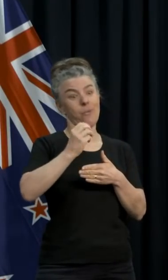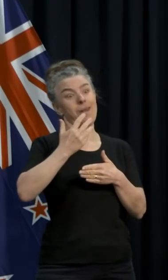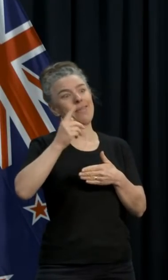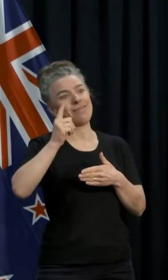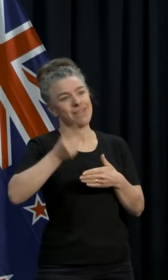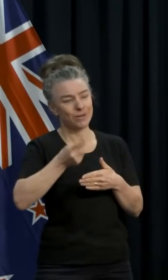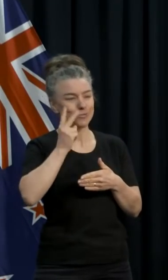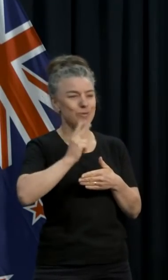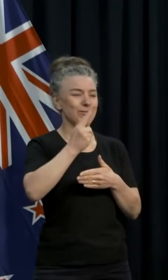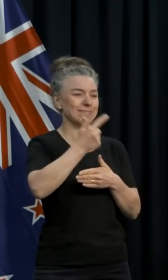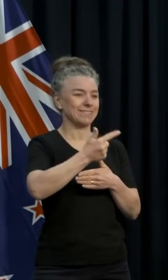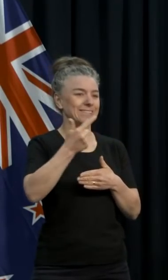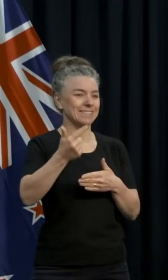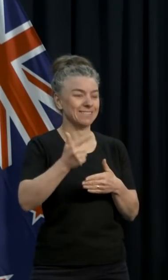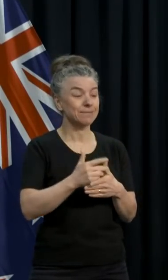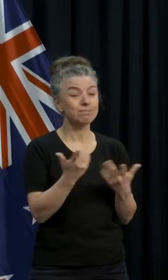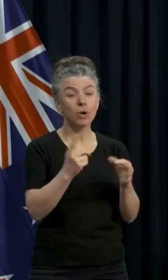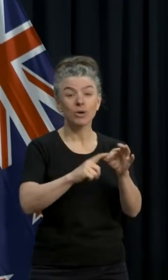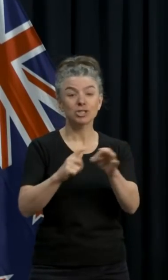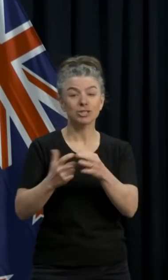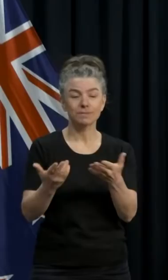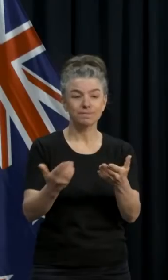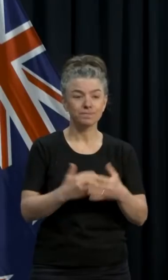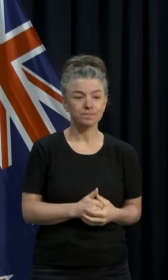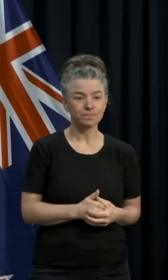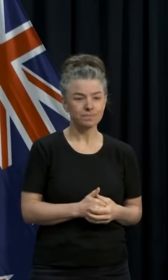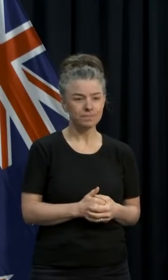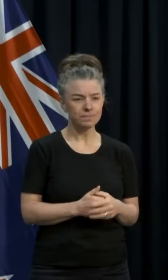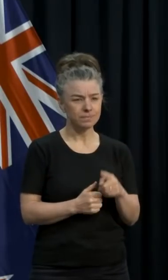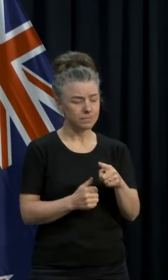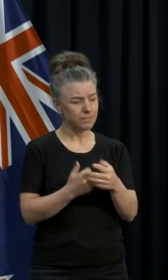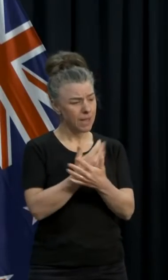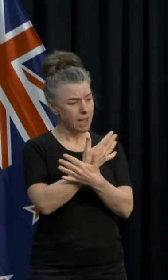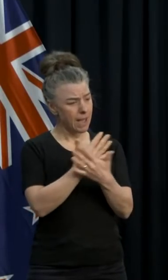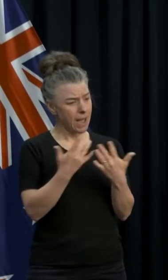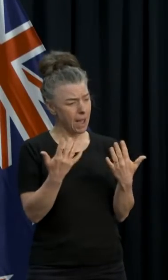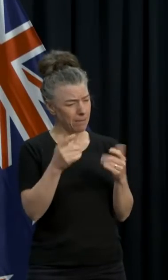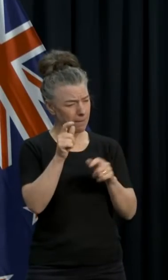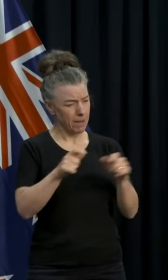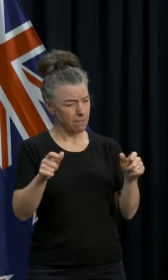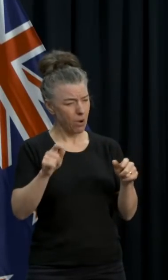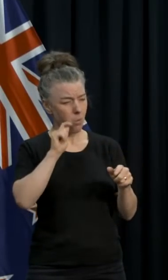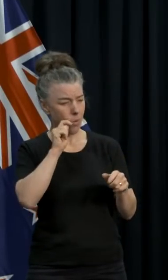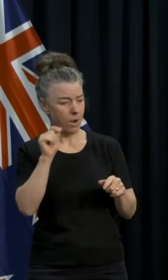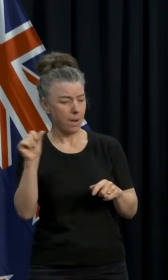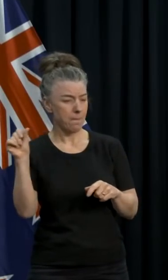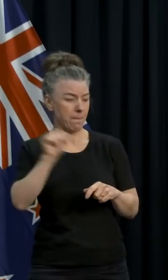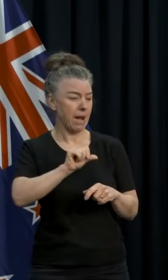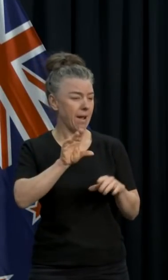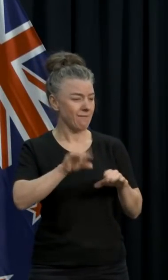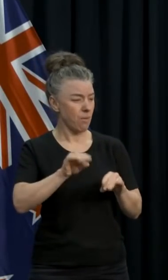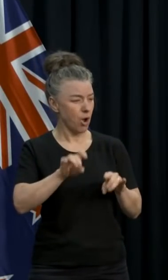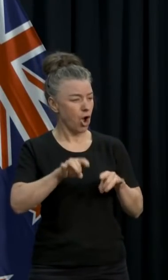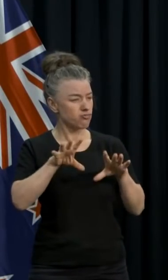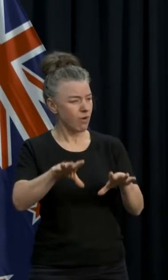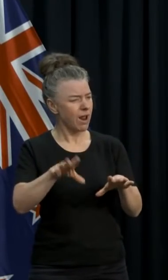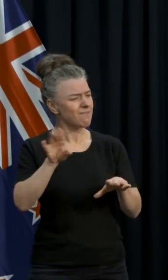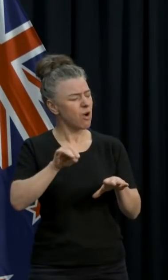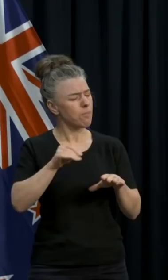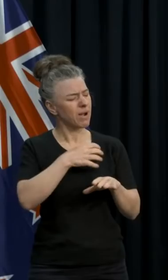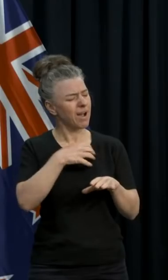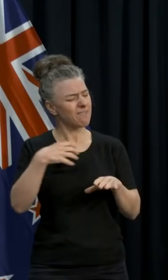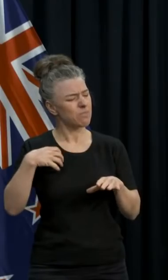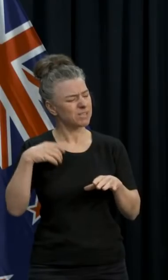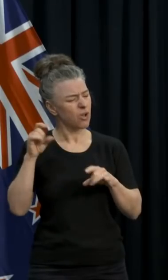1,409,277. With that, happy to take your questions. Deportees are you expecting the Australian government to send back here in the near future, and how